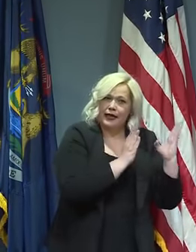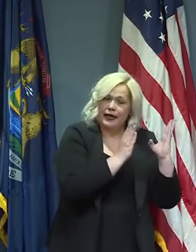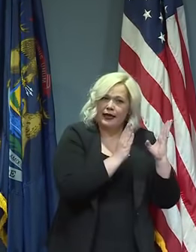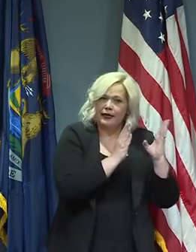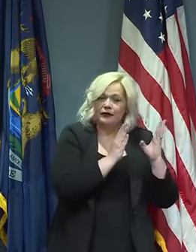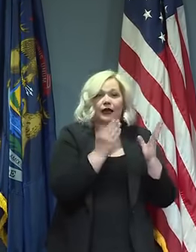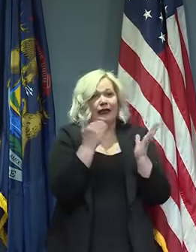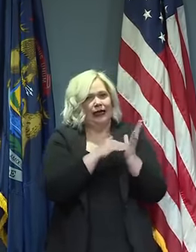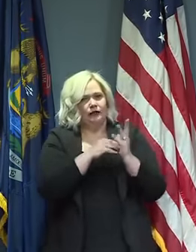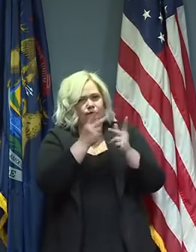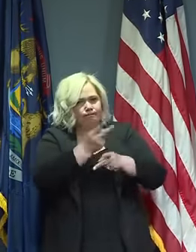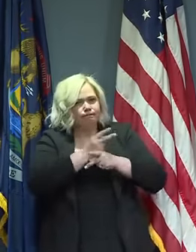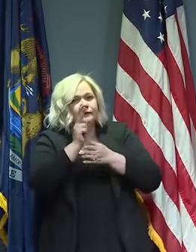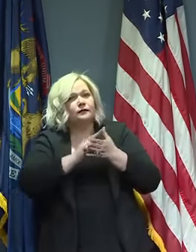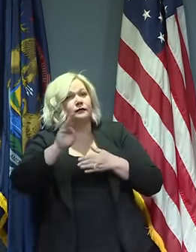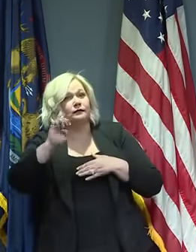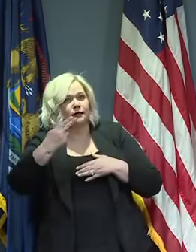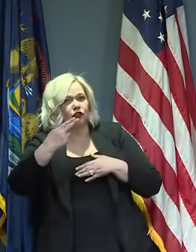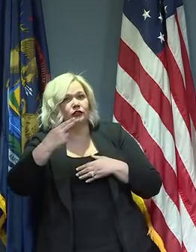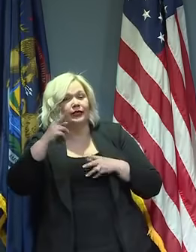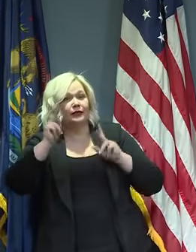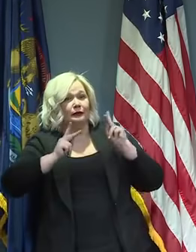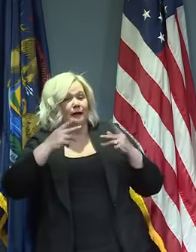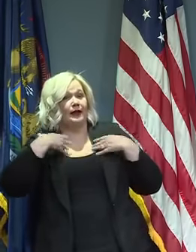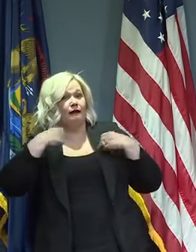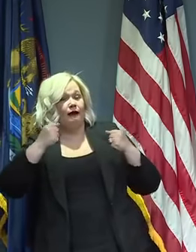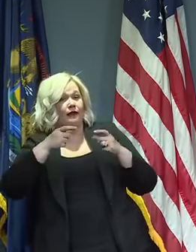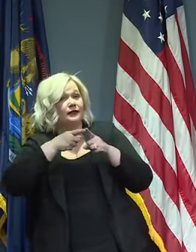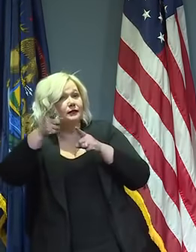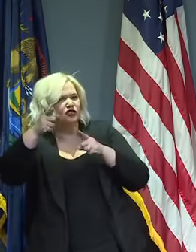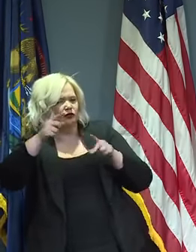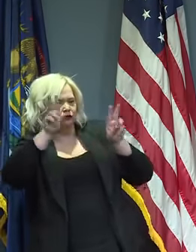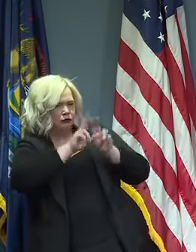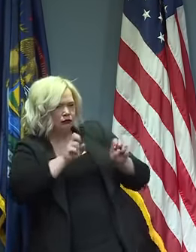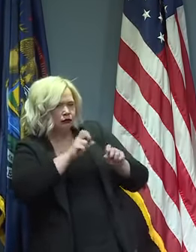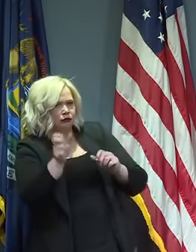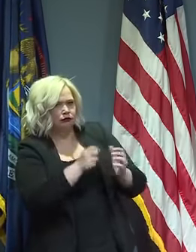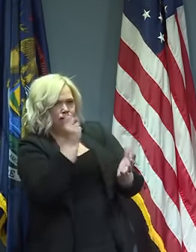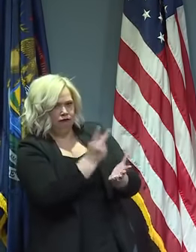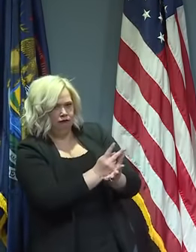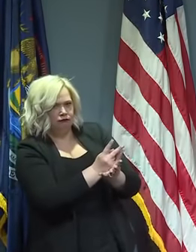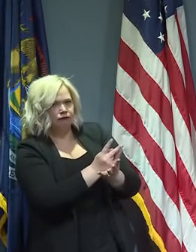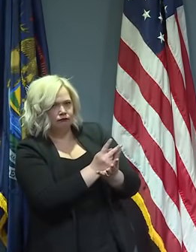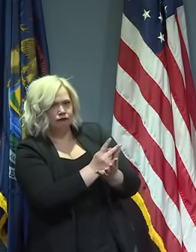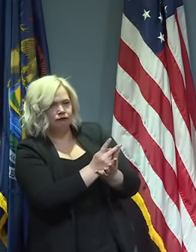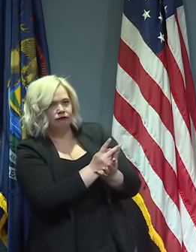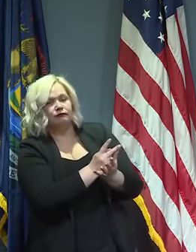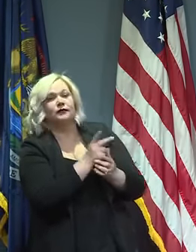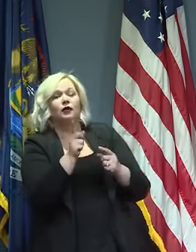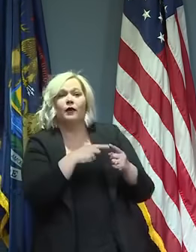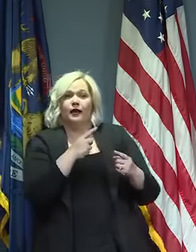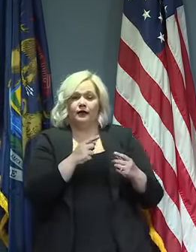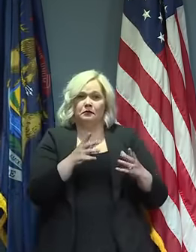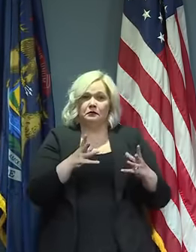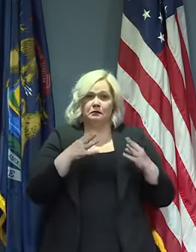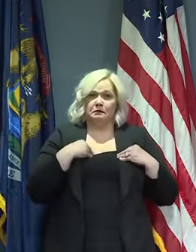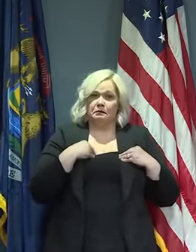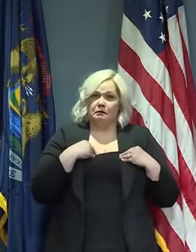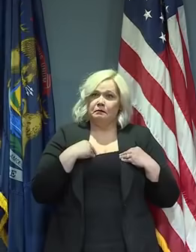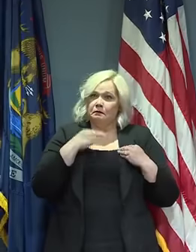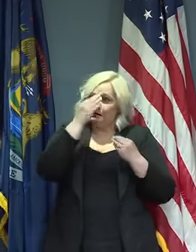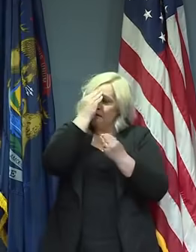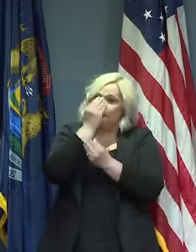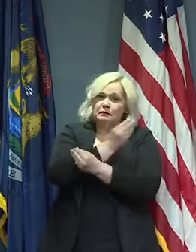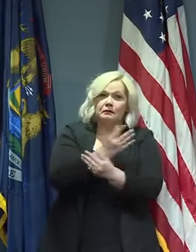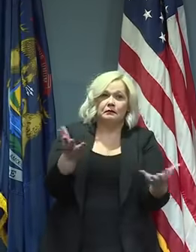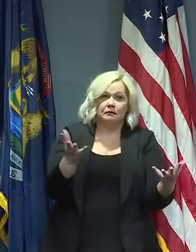up by University of Michigan public health specialists. And as they've been finalized, they then are